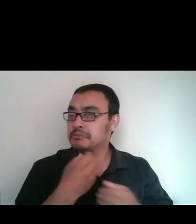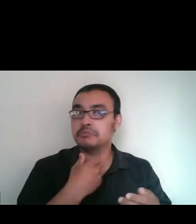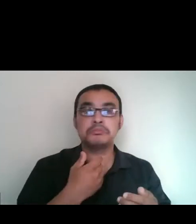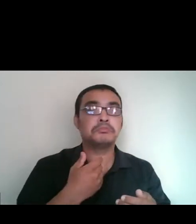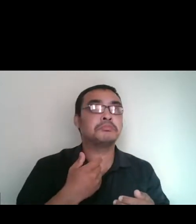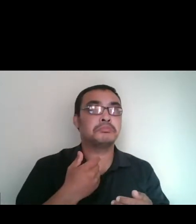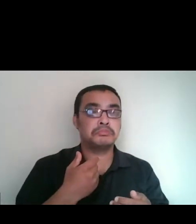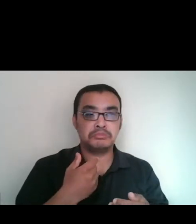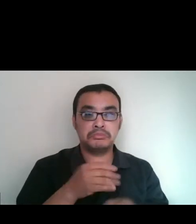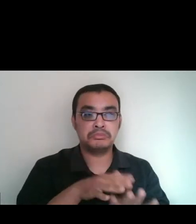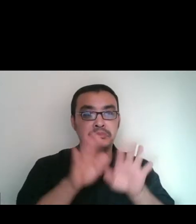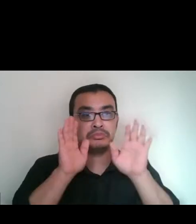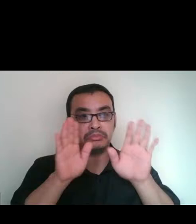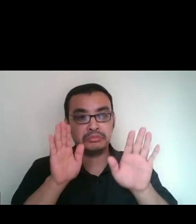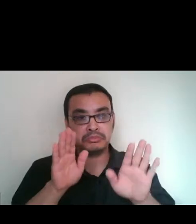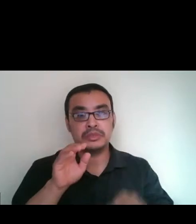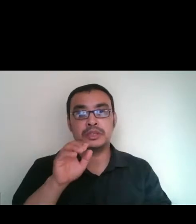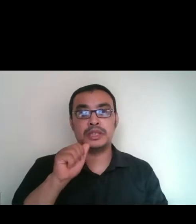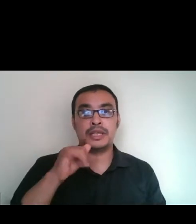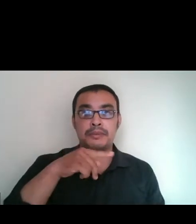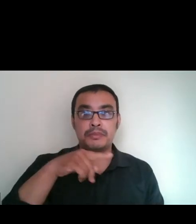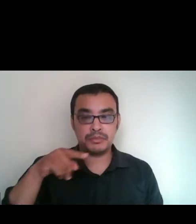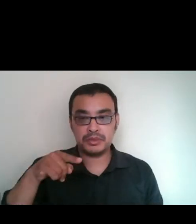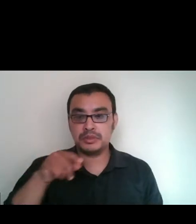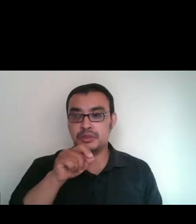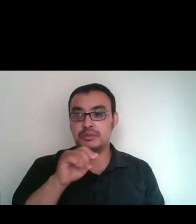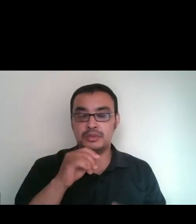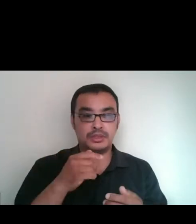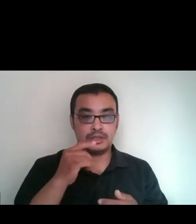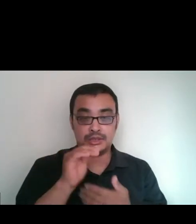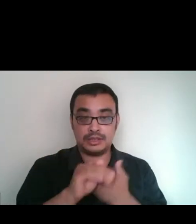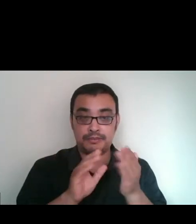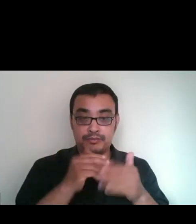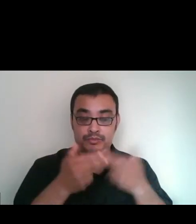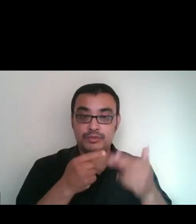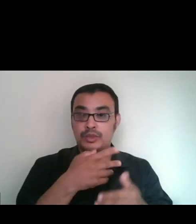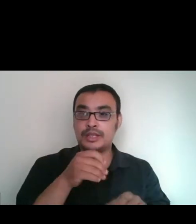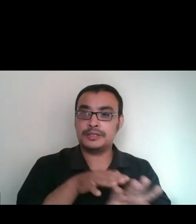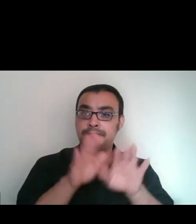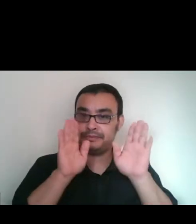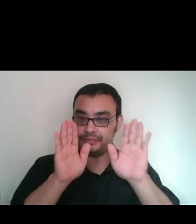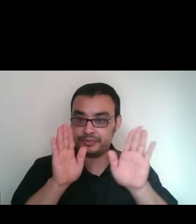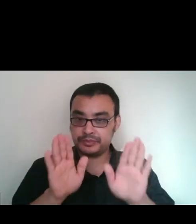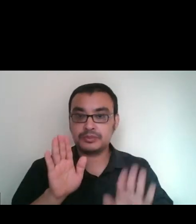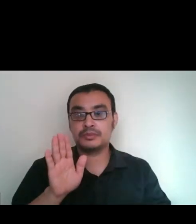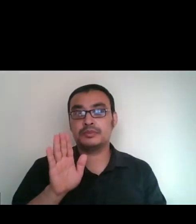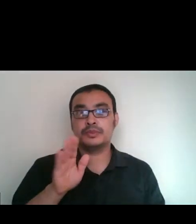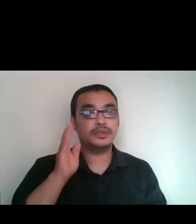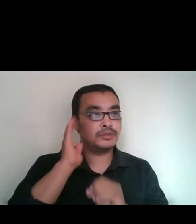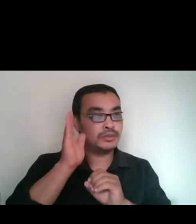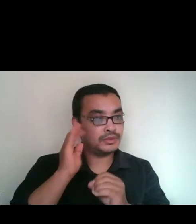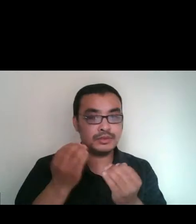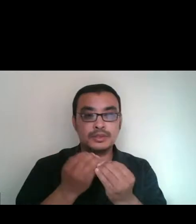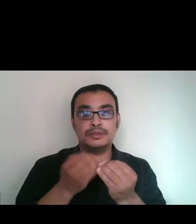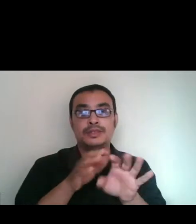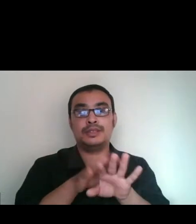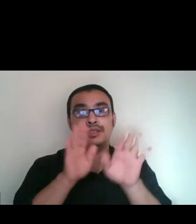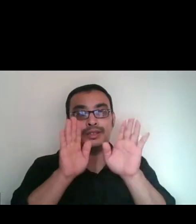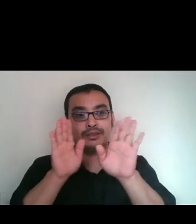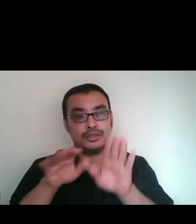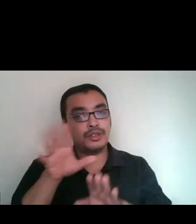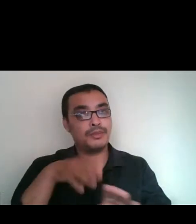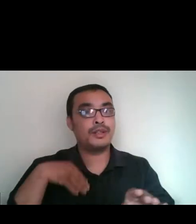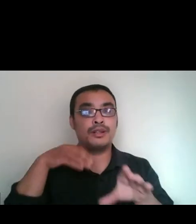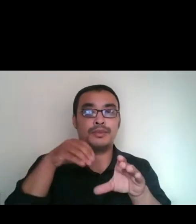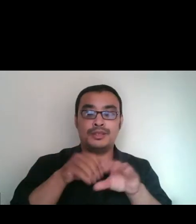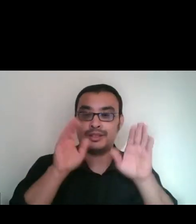the speakers, also to all our participants, interpreters who was supporting us during these 3 days. That